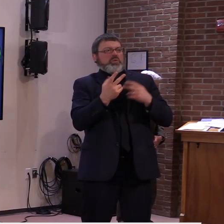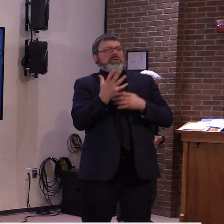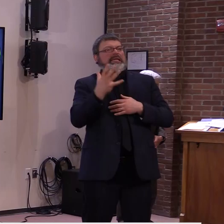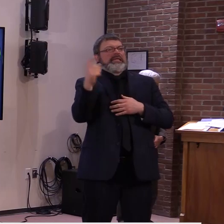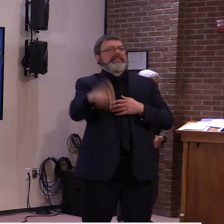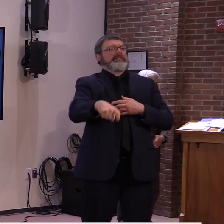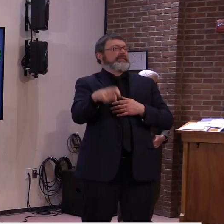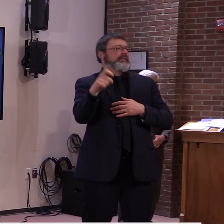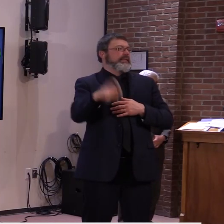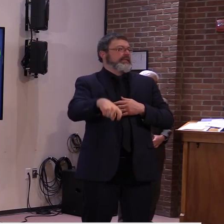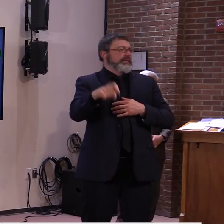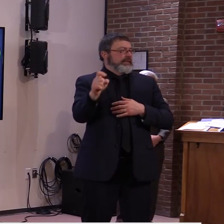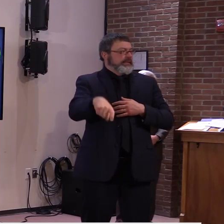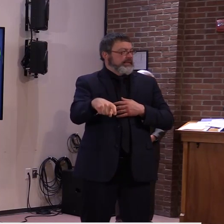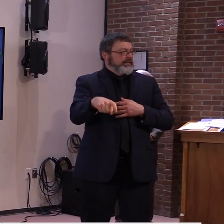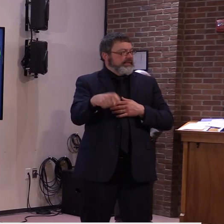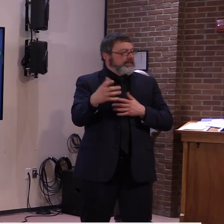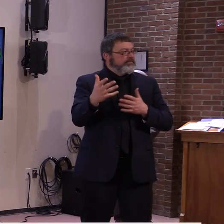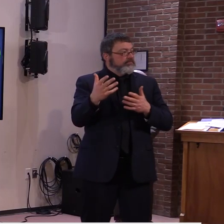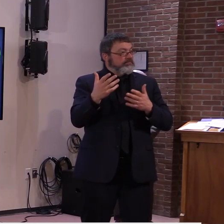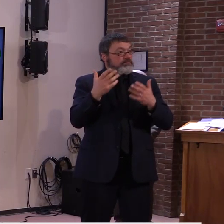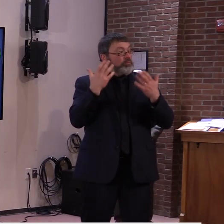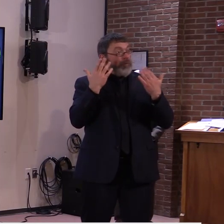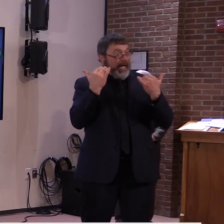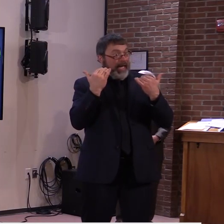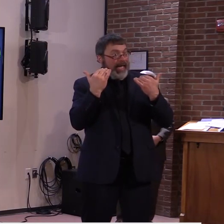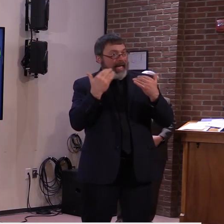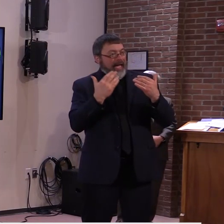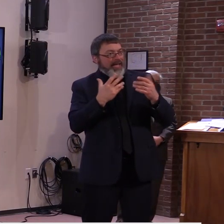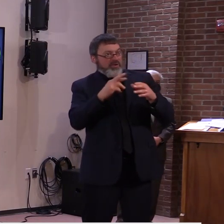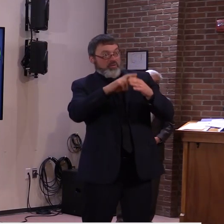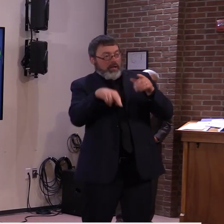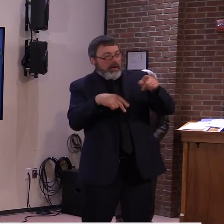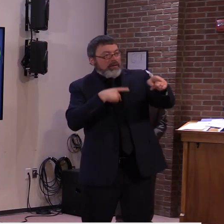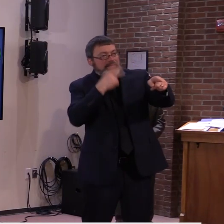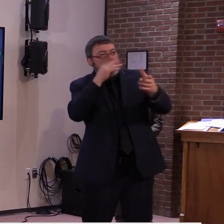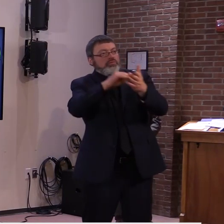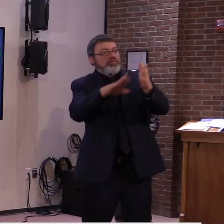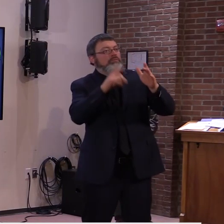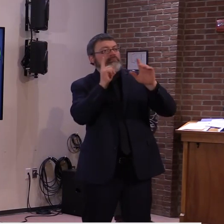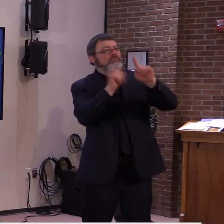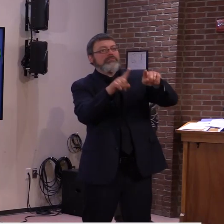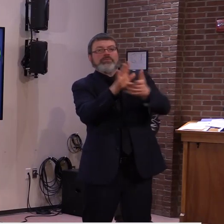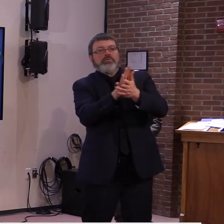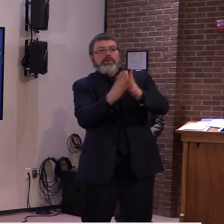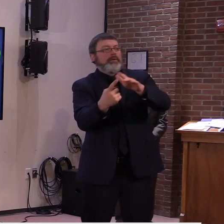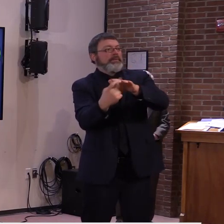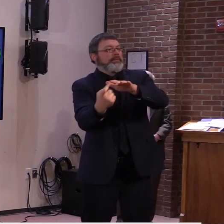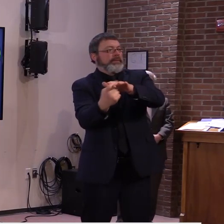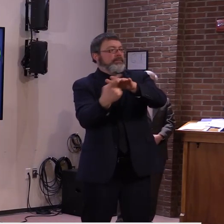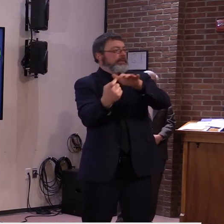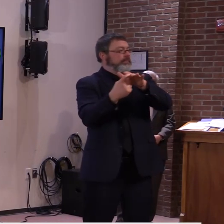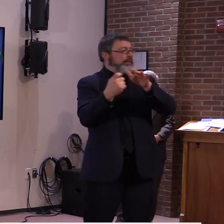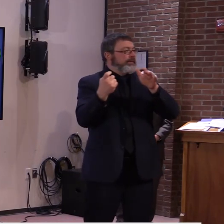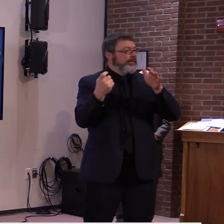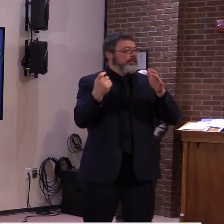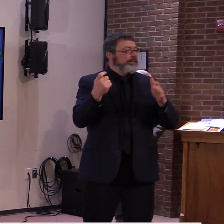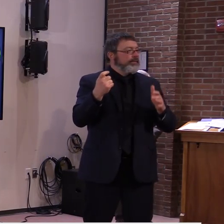student engagement concerns. With remote and hybrid learning, truancy and the broader issues of student engagement have become more